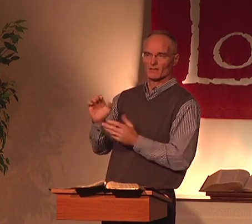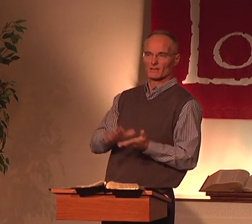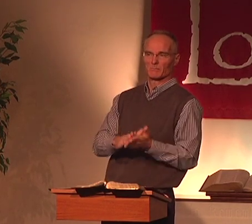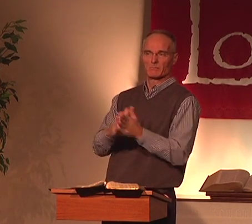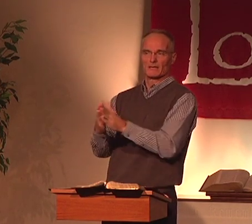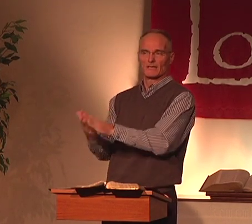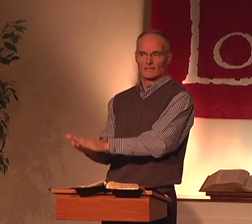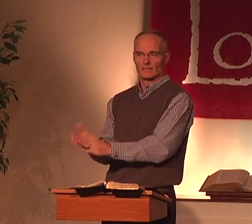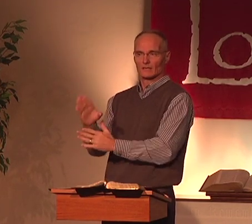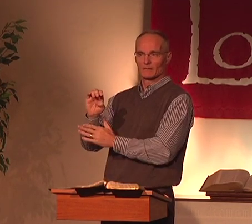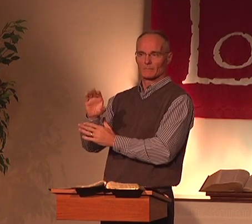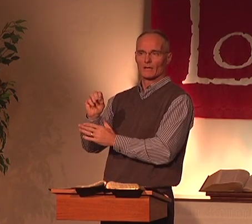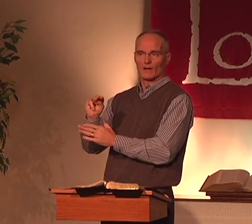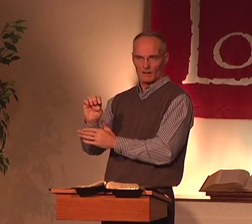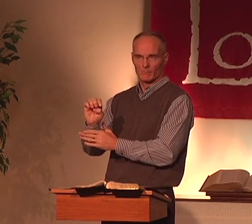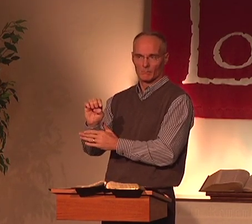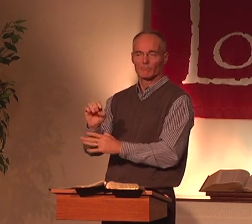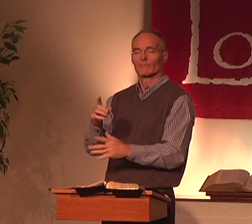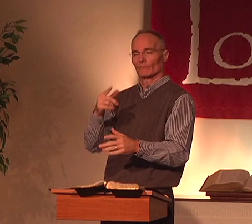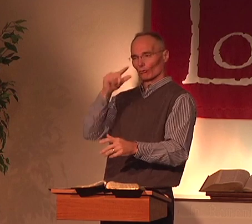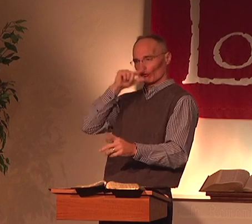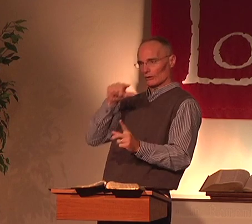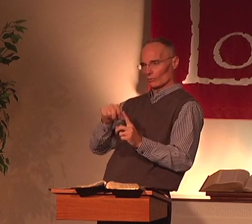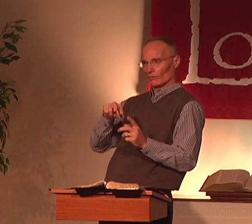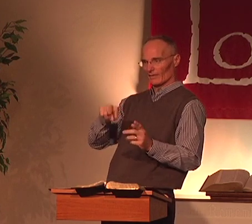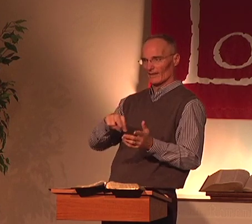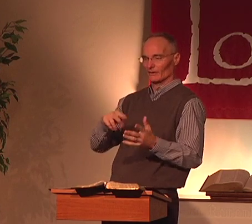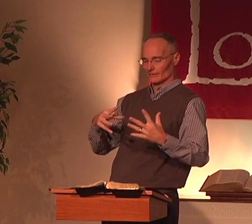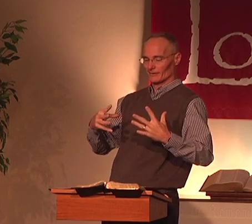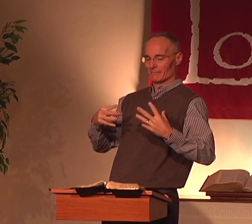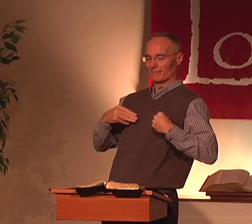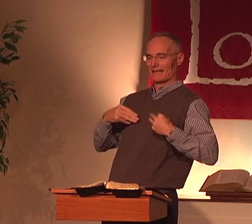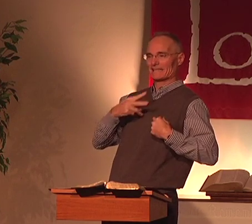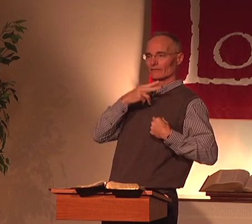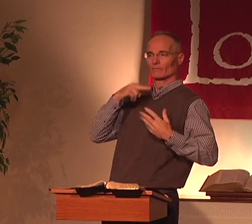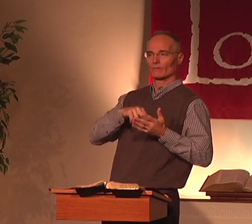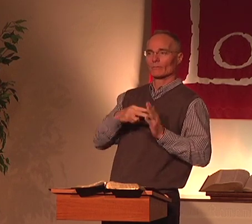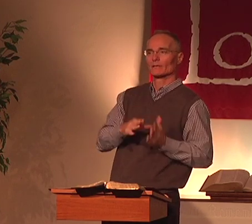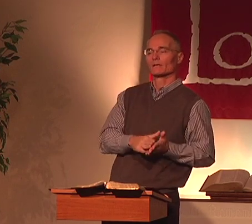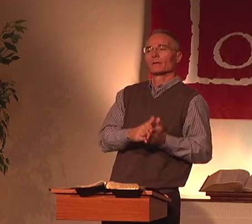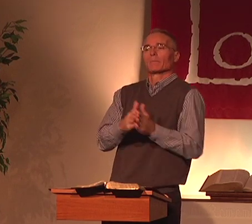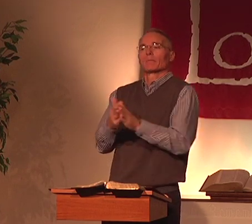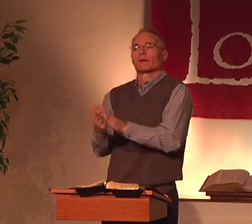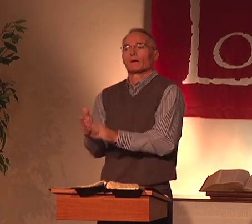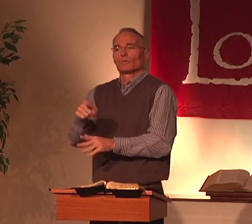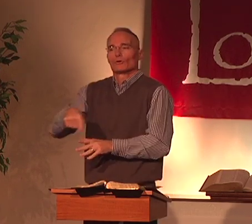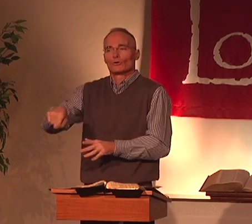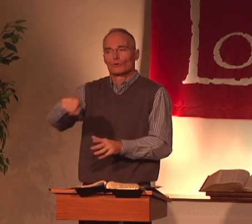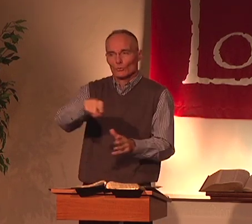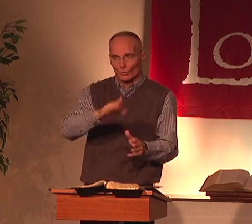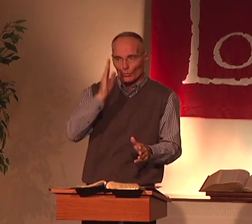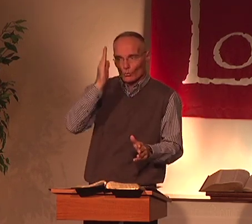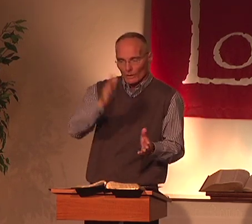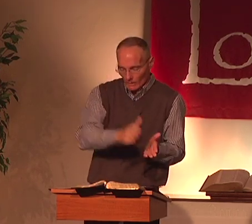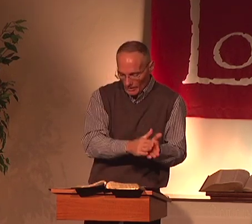Be strong Become The Greek word there The passive verbs Mean become